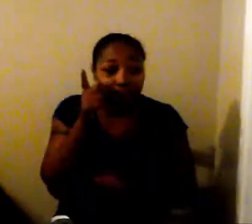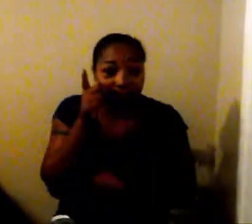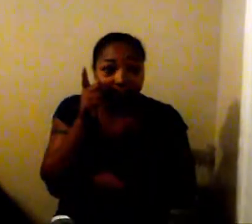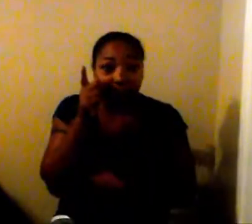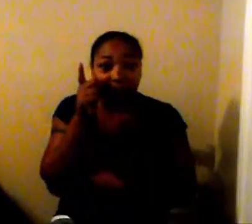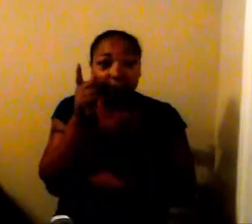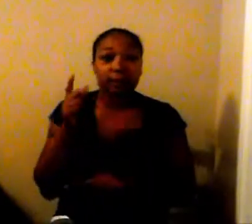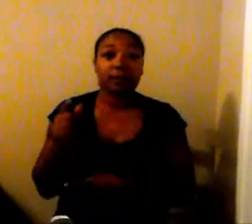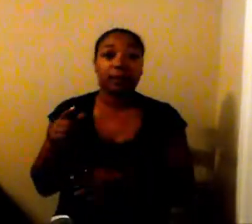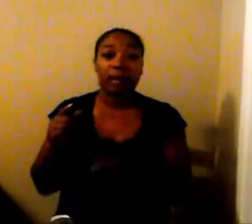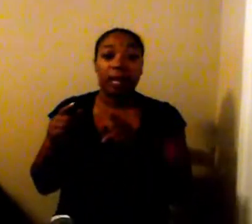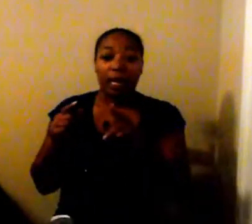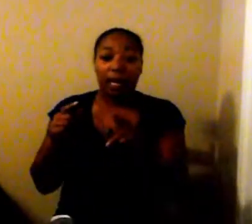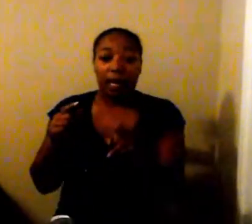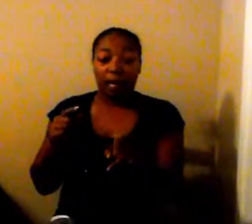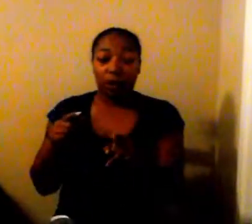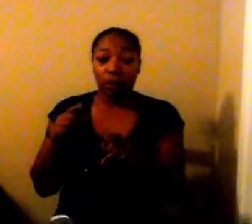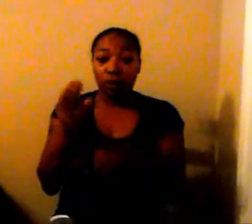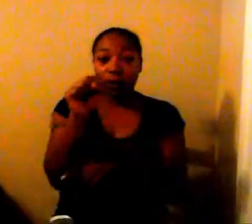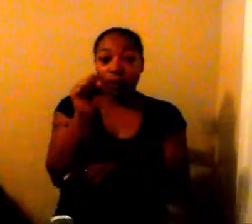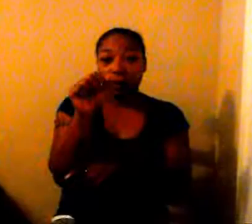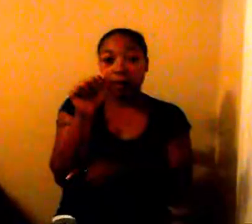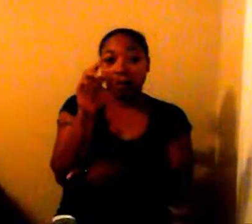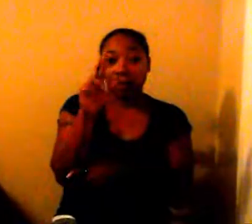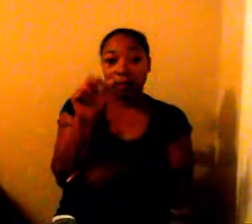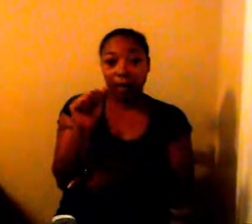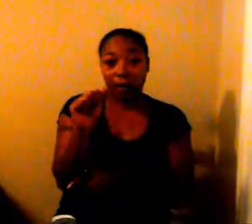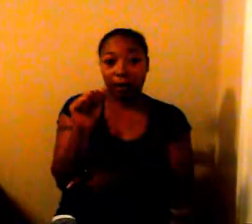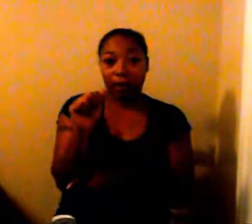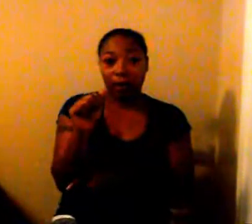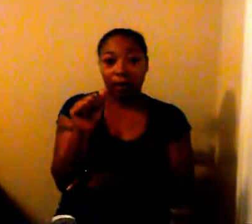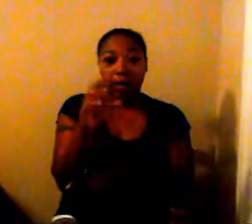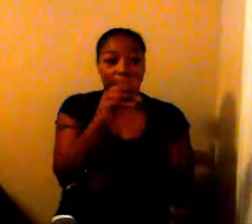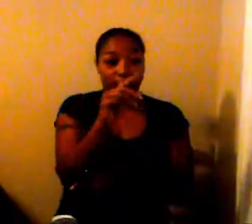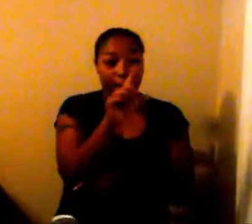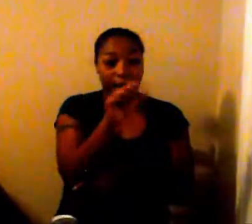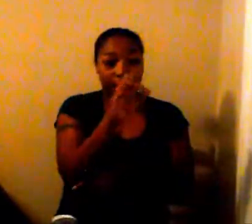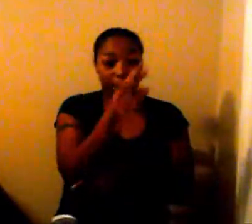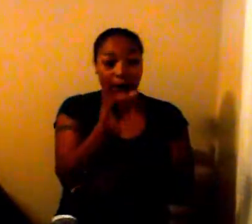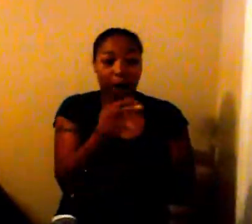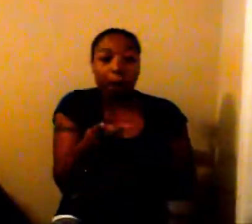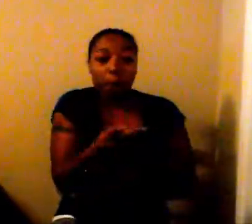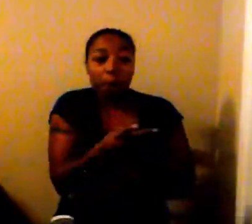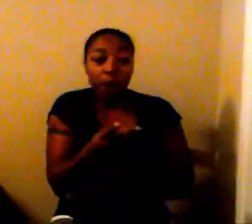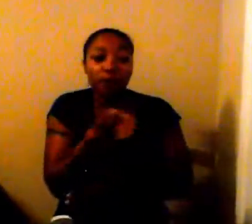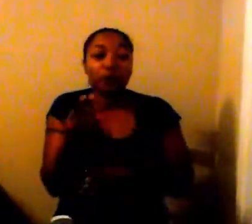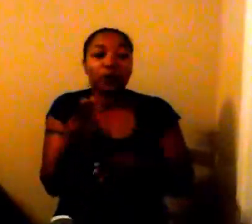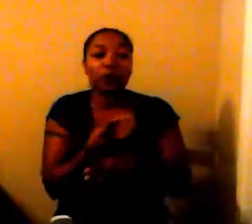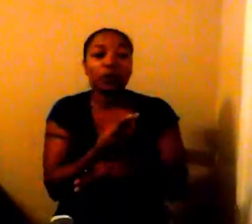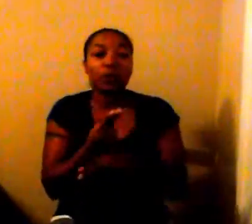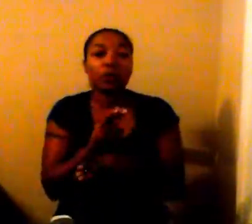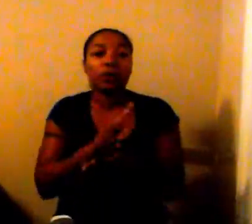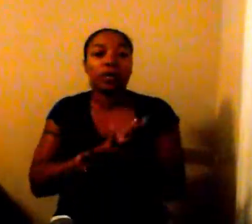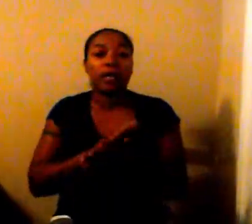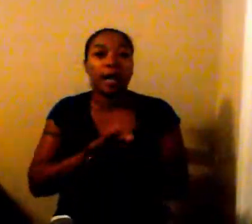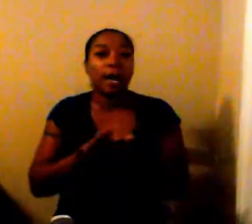listen. And you, Sarah and Larry, both of you use a